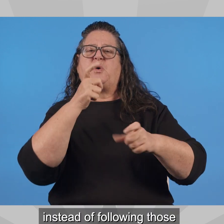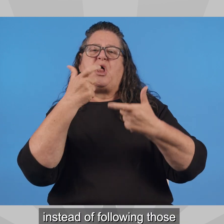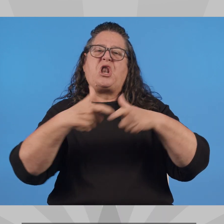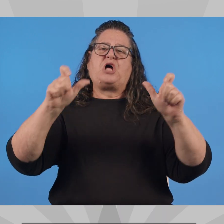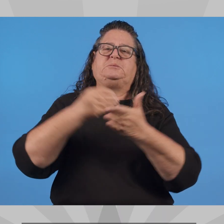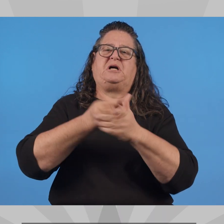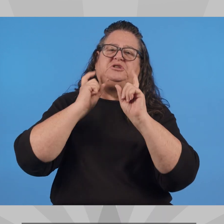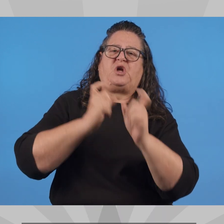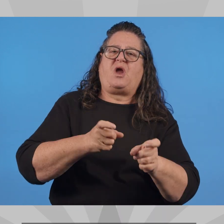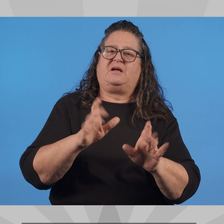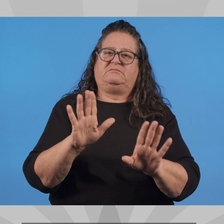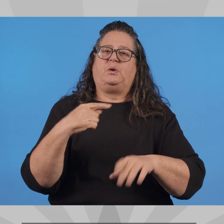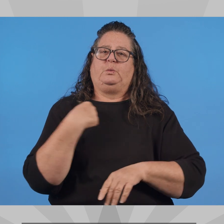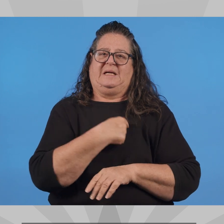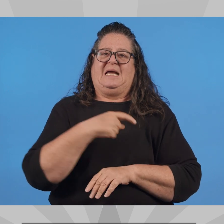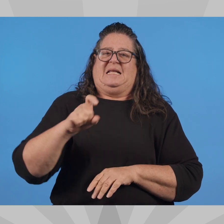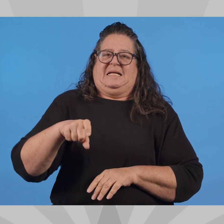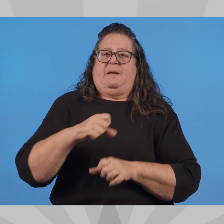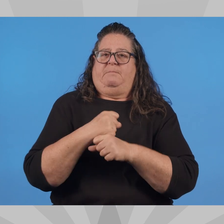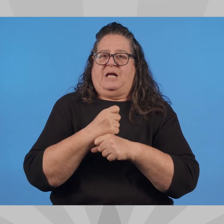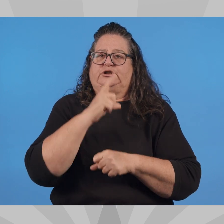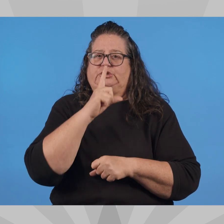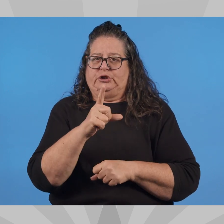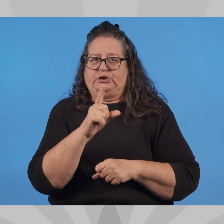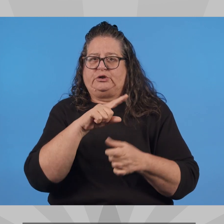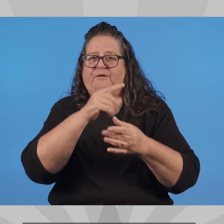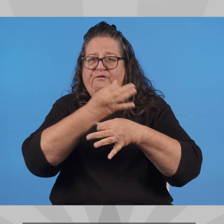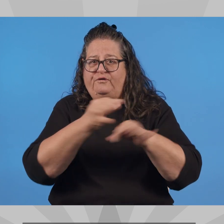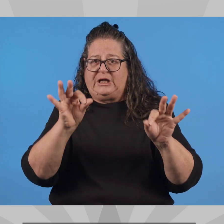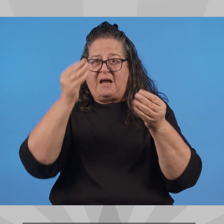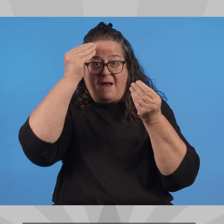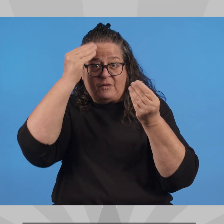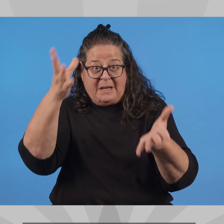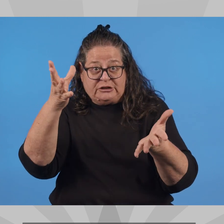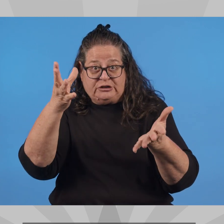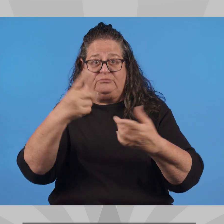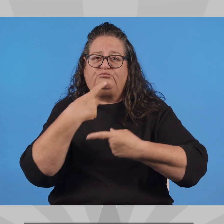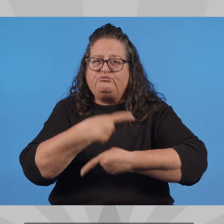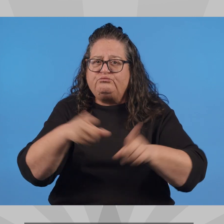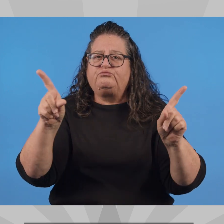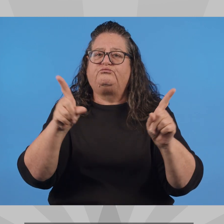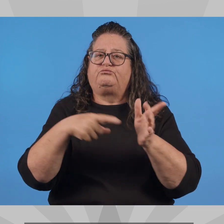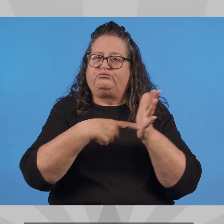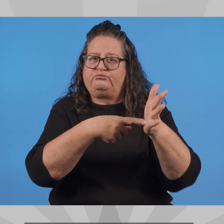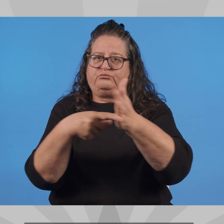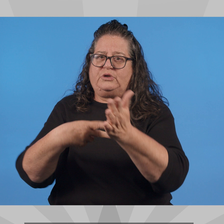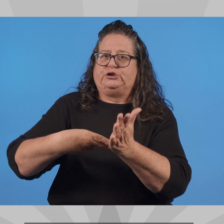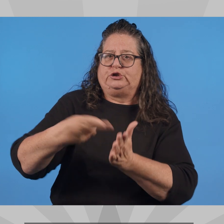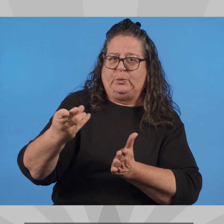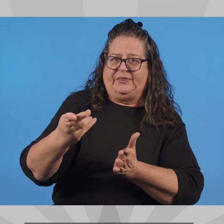loudest or whose donations are biggest. We need to ensure a free press and truthfulness